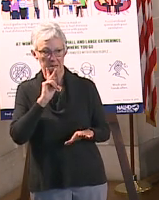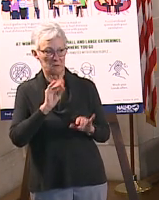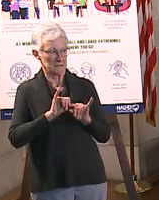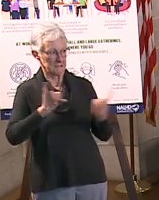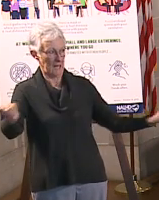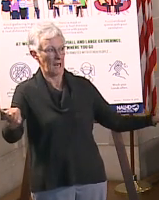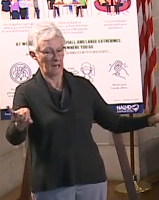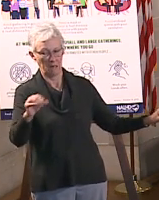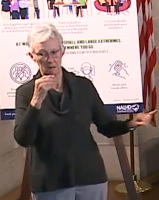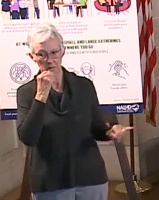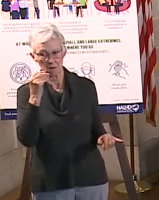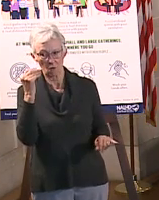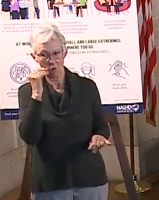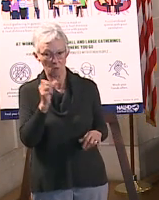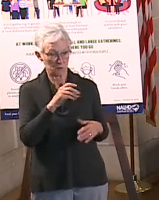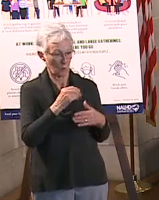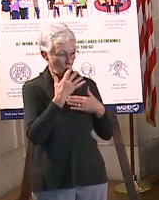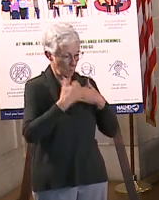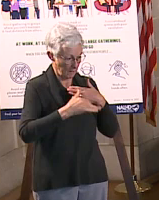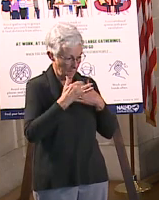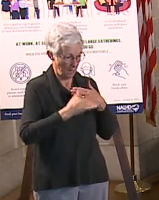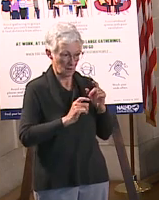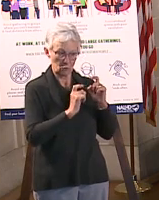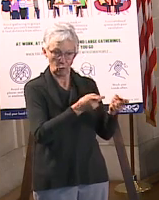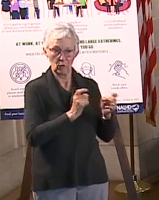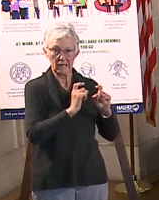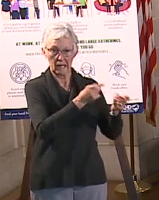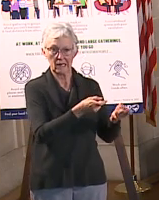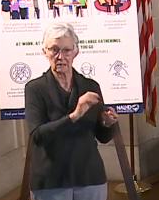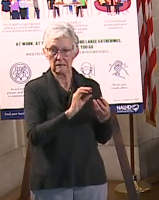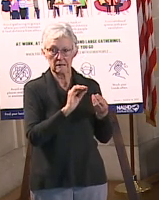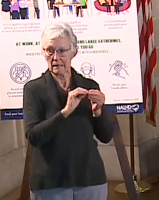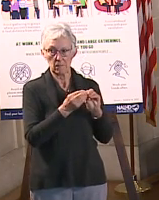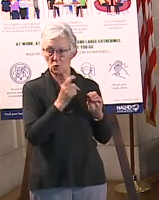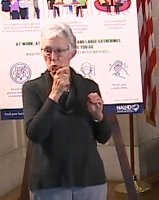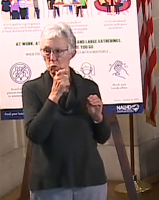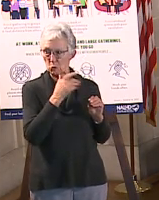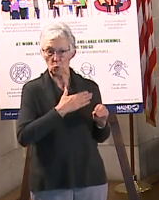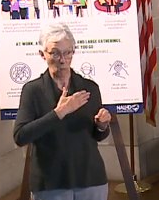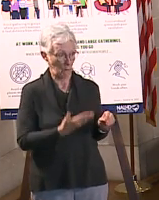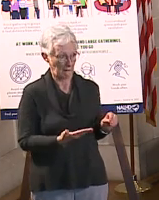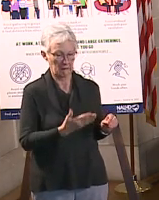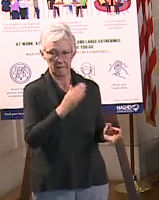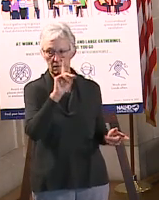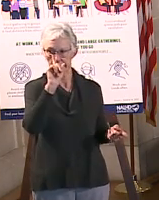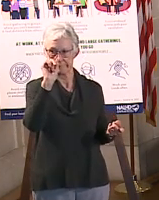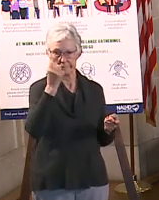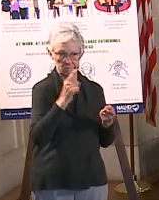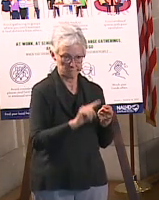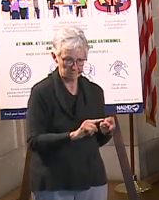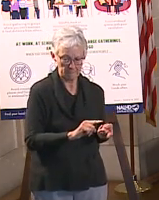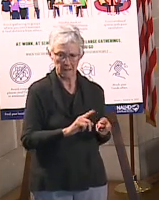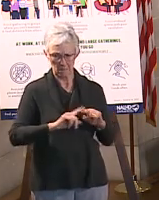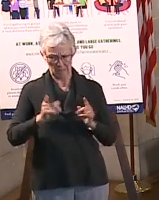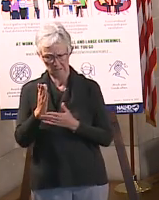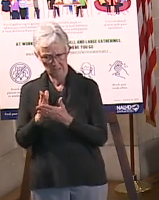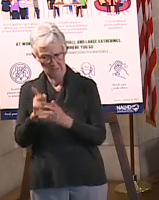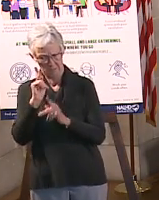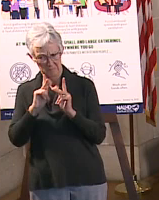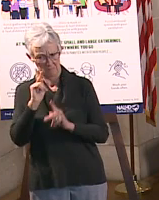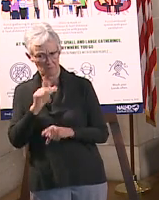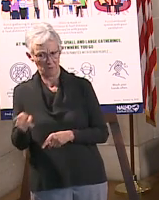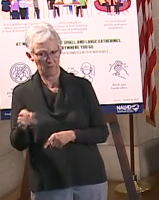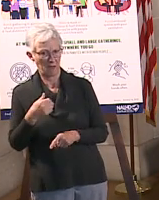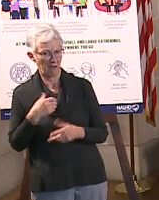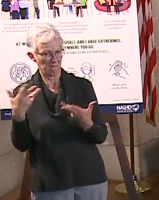fallen off. And so we do need to remember that there are other people that are being impacted, not just by the coronavirus, but by